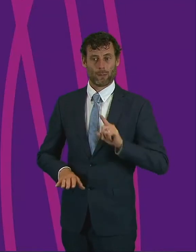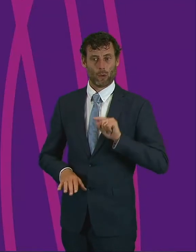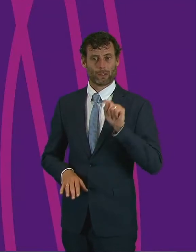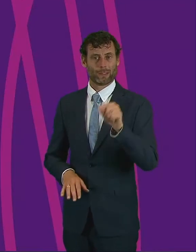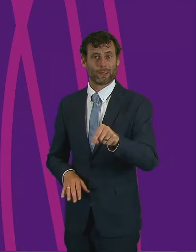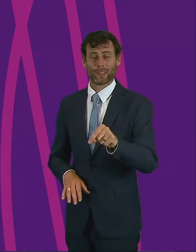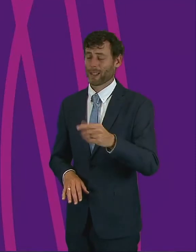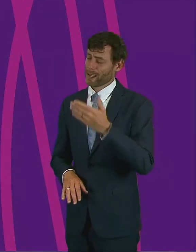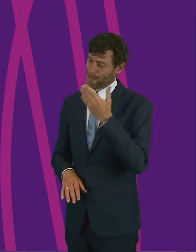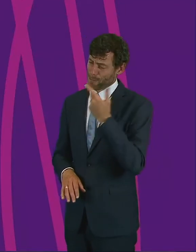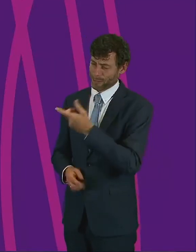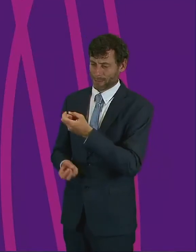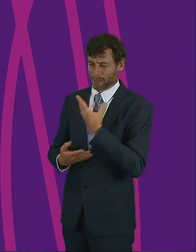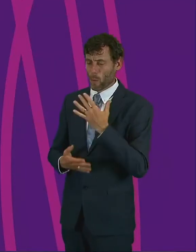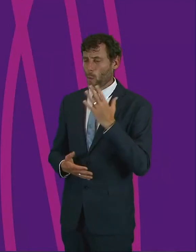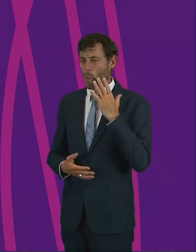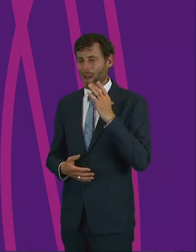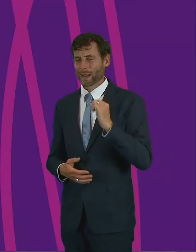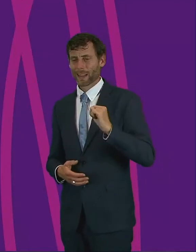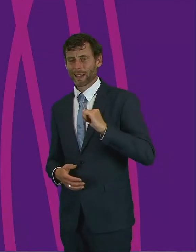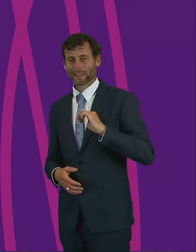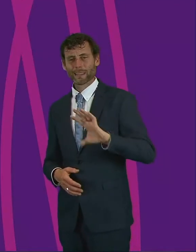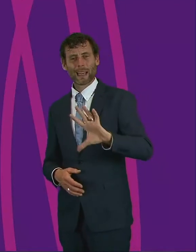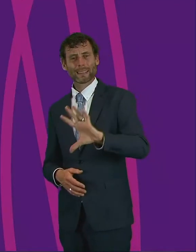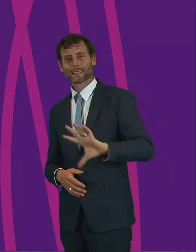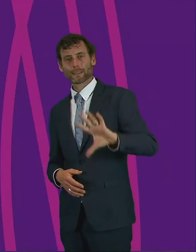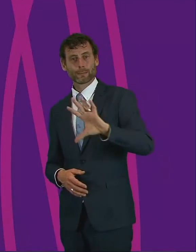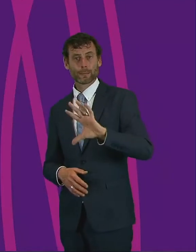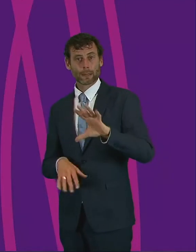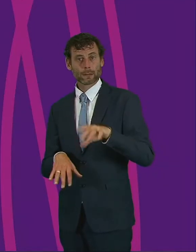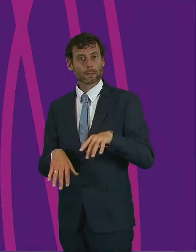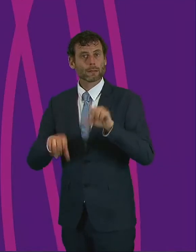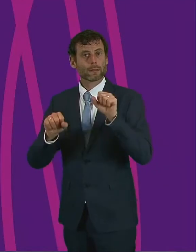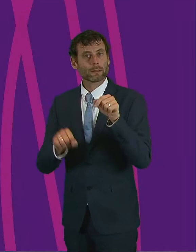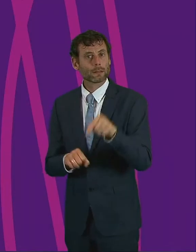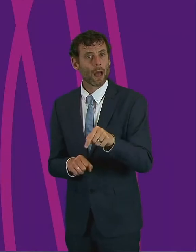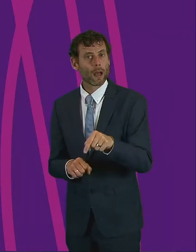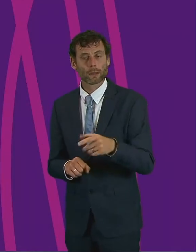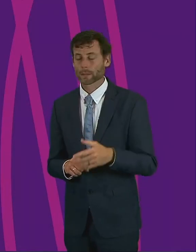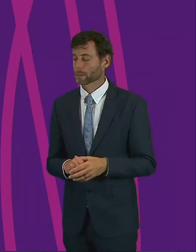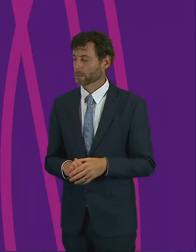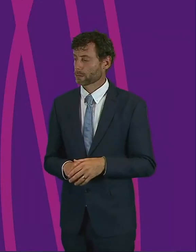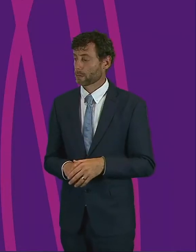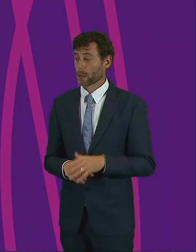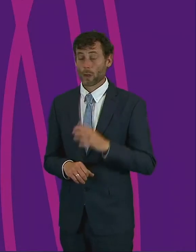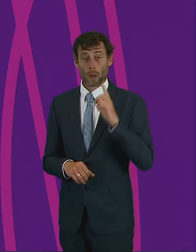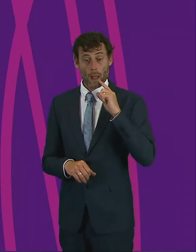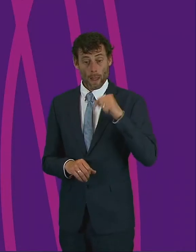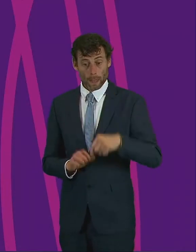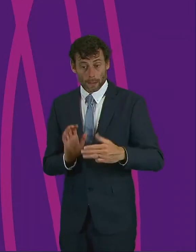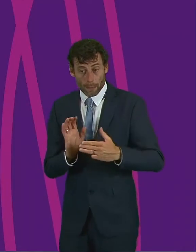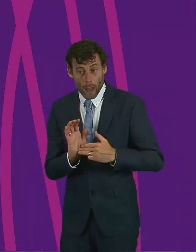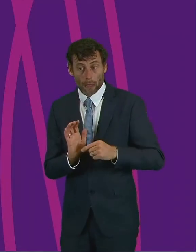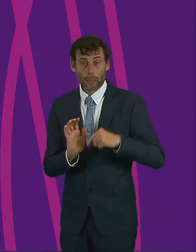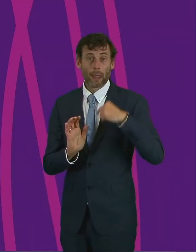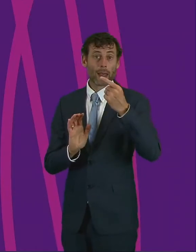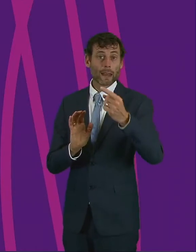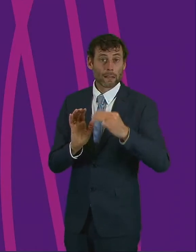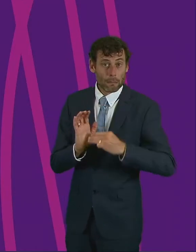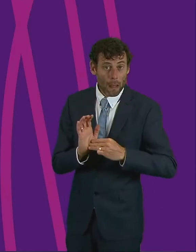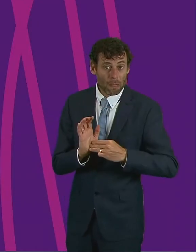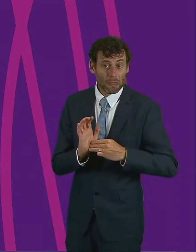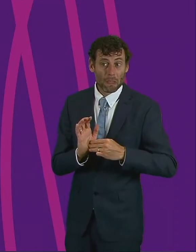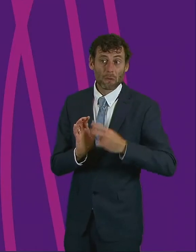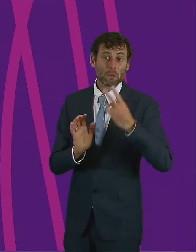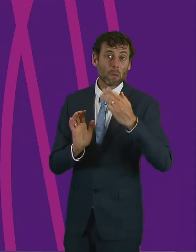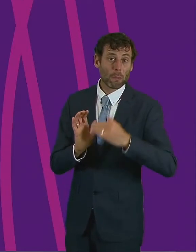at least give an indication of when this change will come in? Will it be this month? Will it be next month? Will it be the